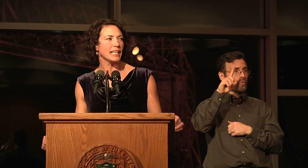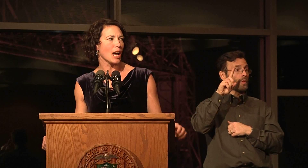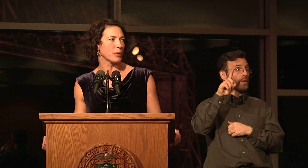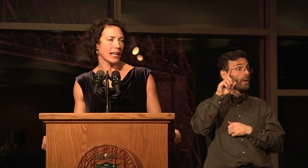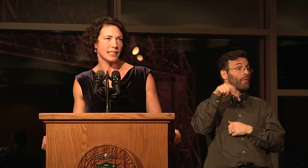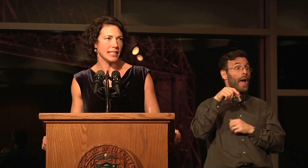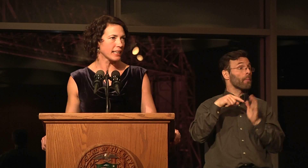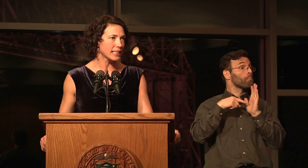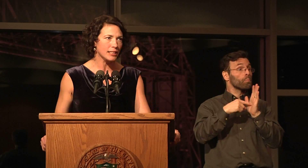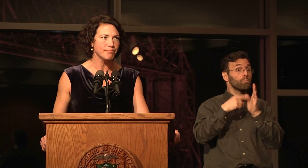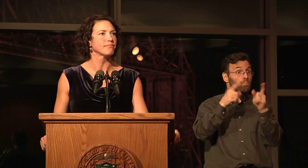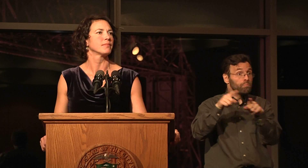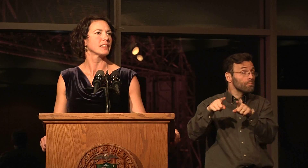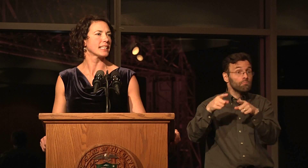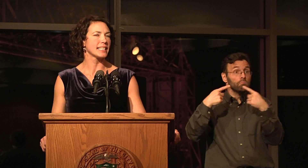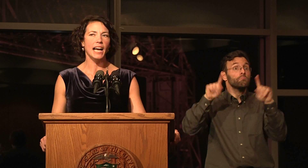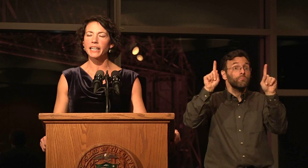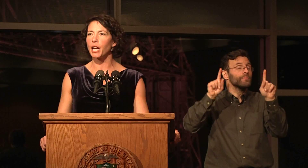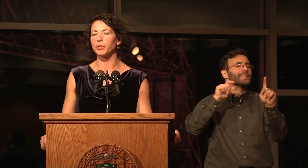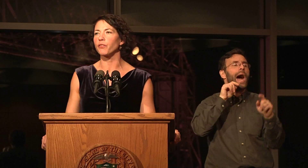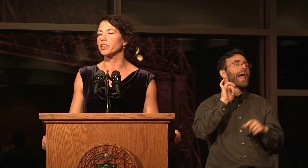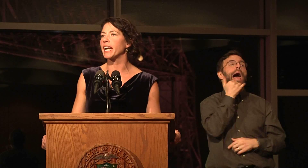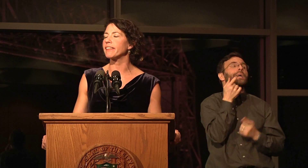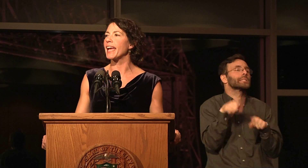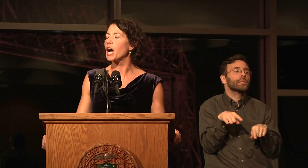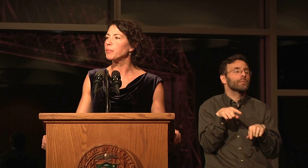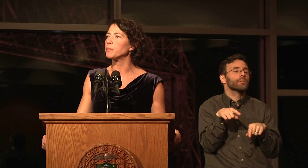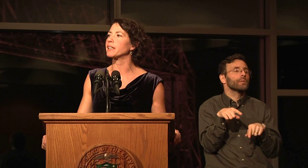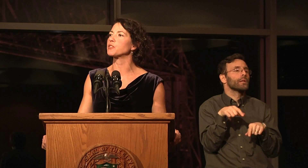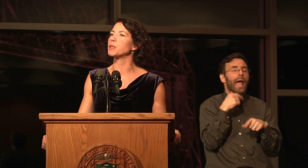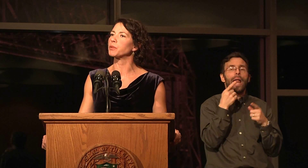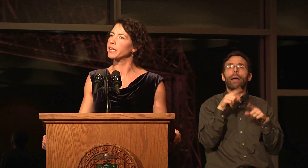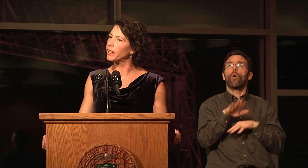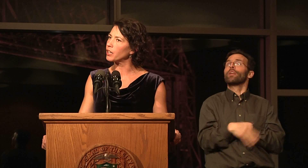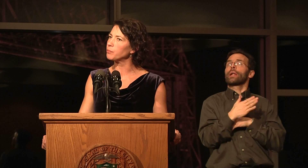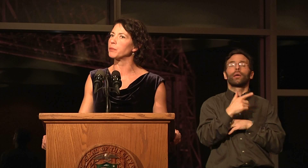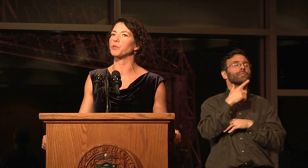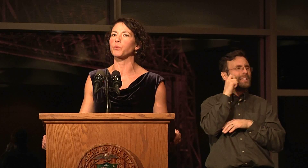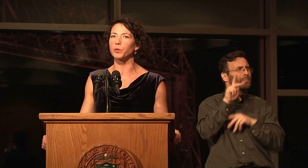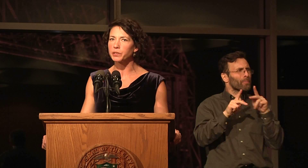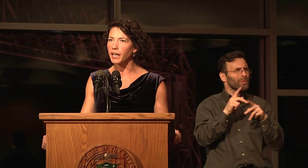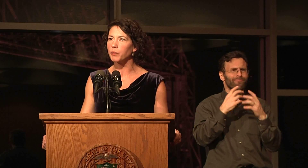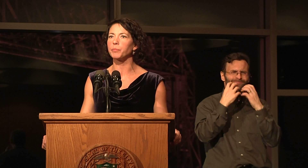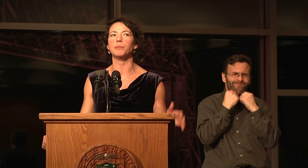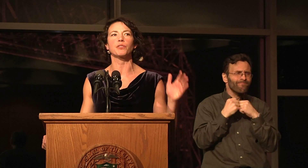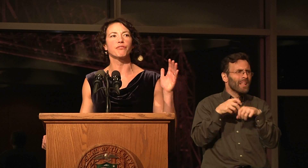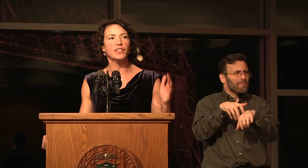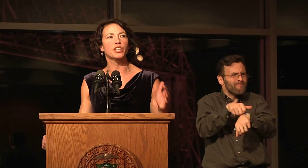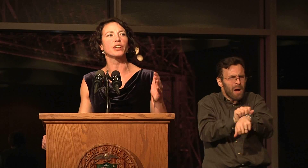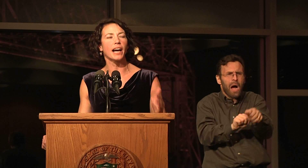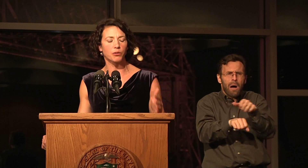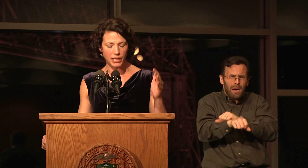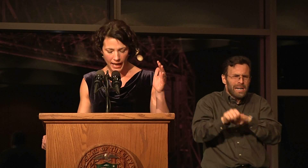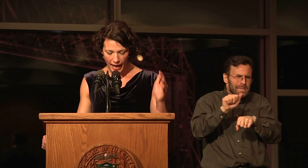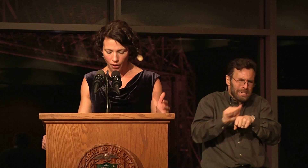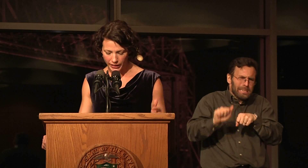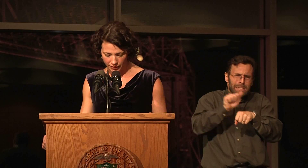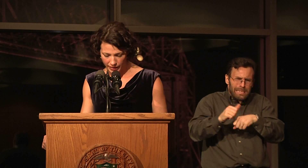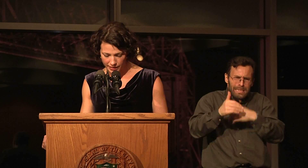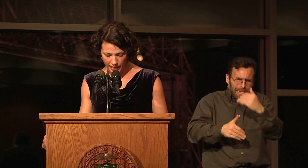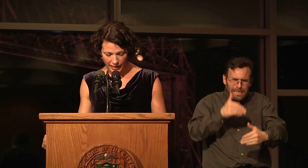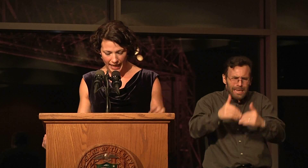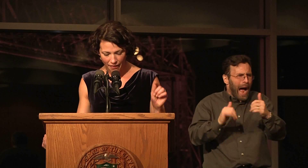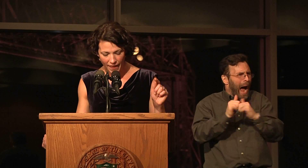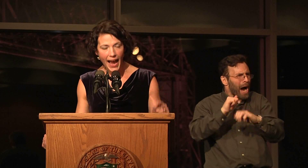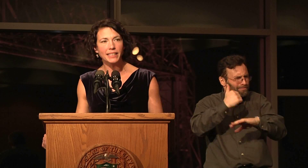did not happen accidentally. They did not happen overnight. They happened because people cared, people rolled up, people figured out how to